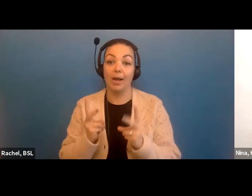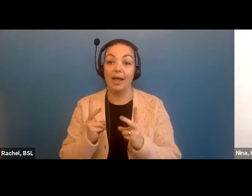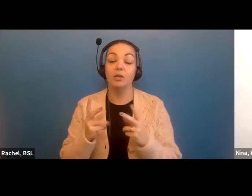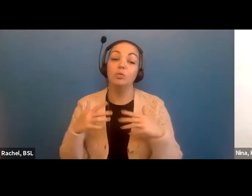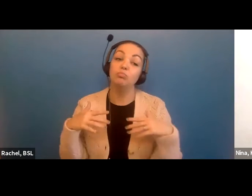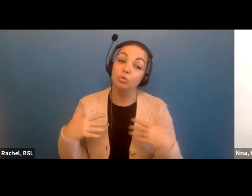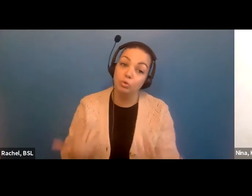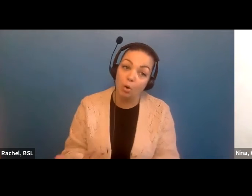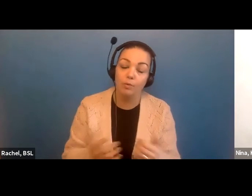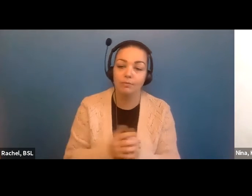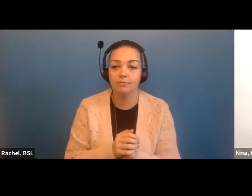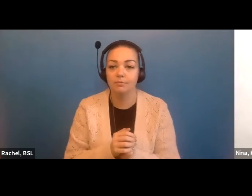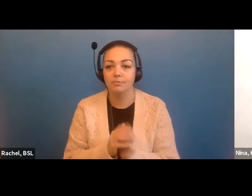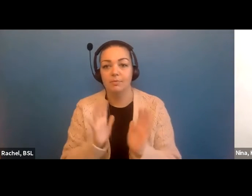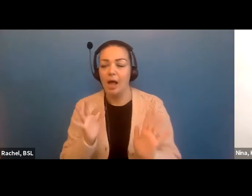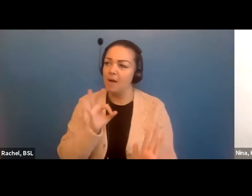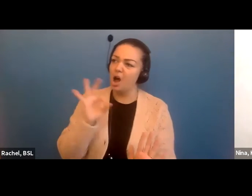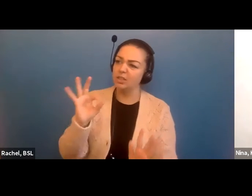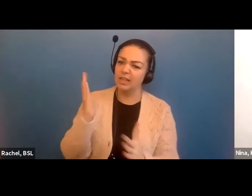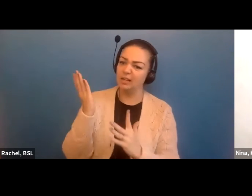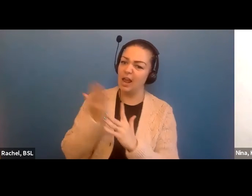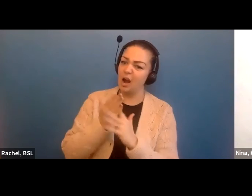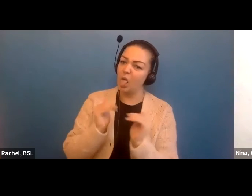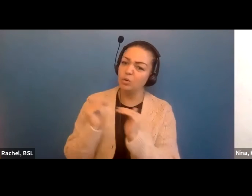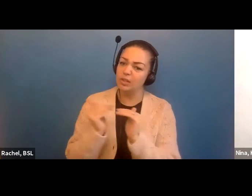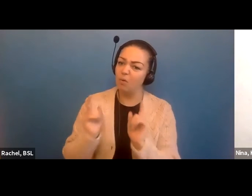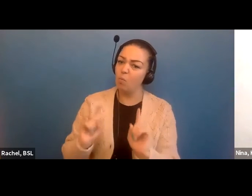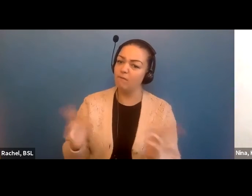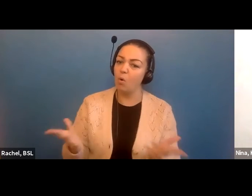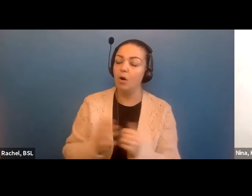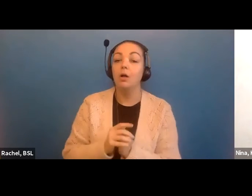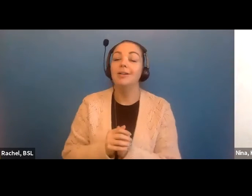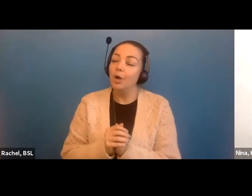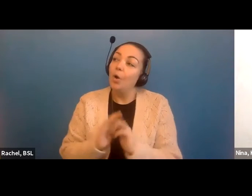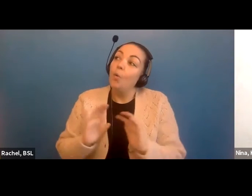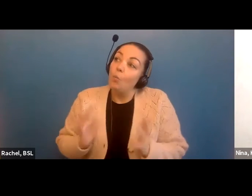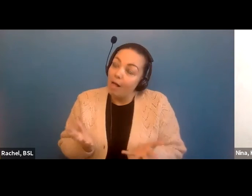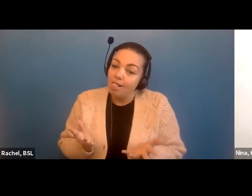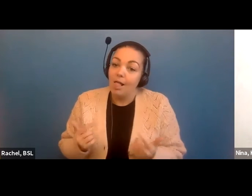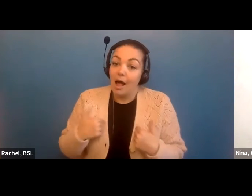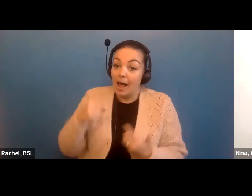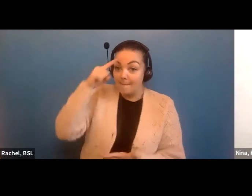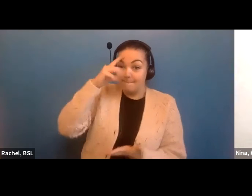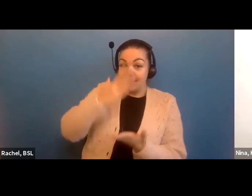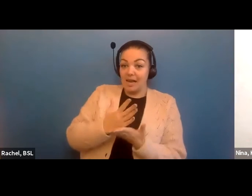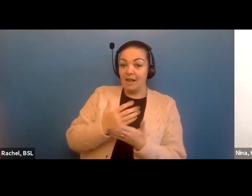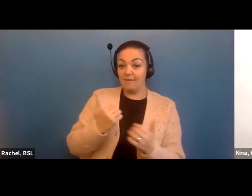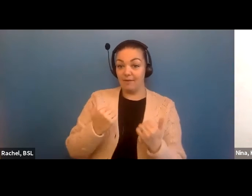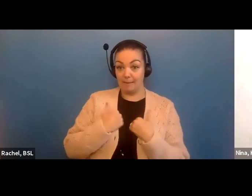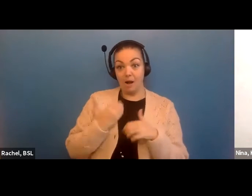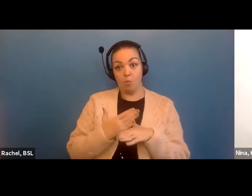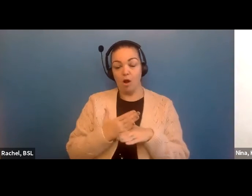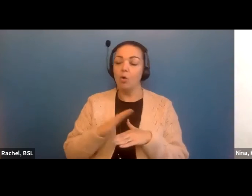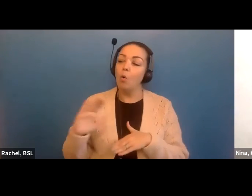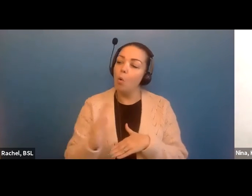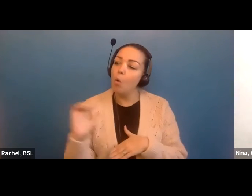so just asking like why inclusivity? Because, you know, like we believe that our works that everyone should have